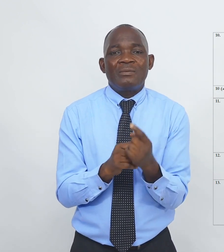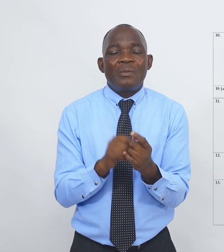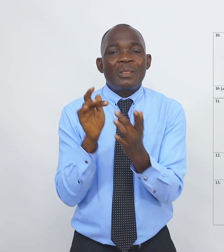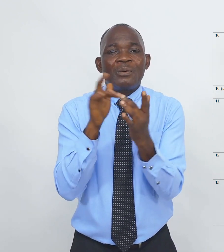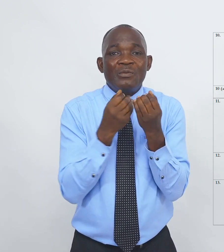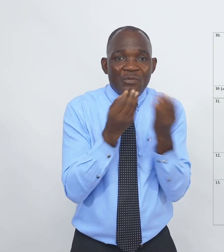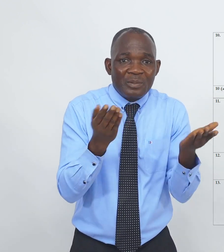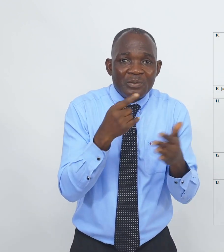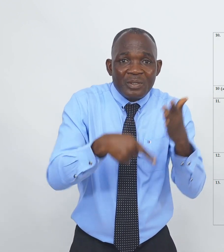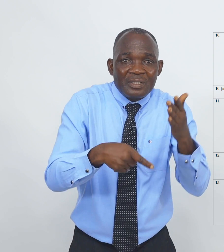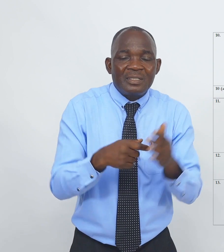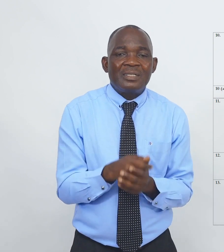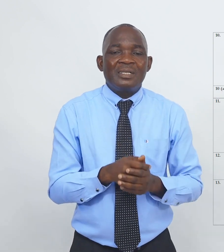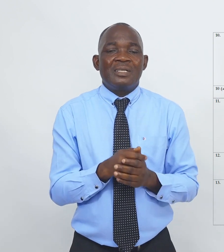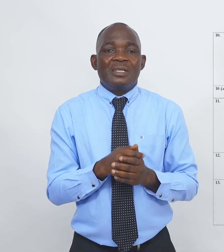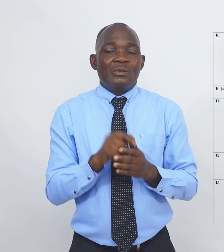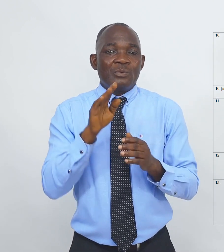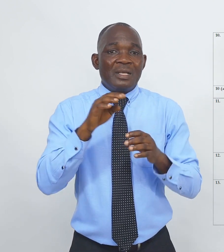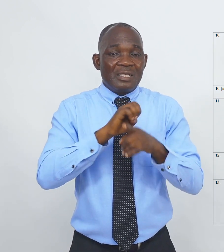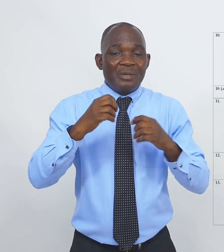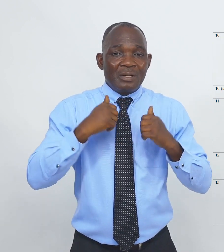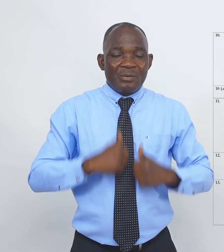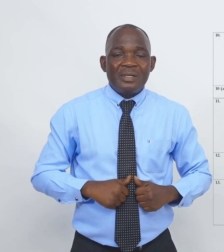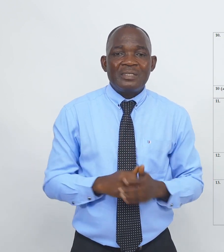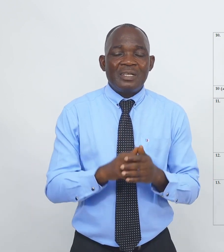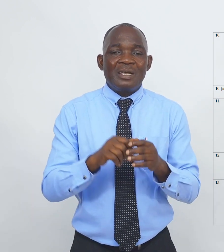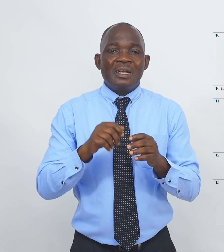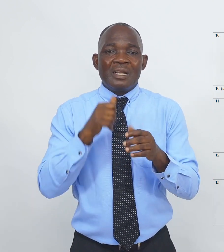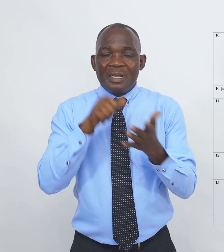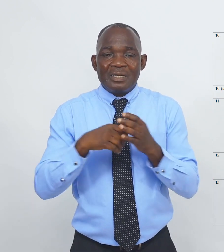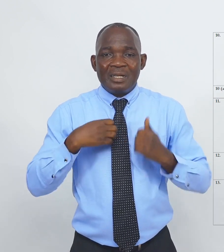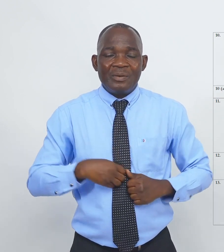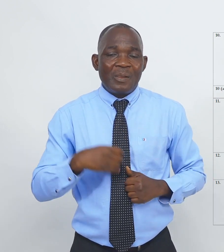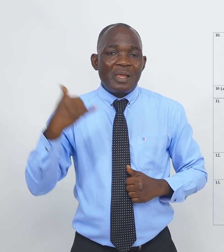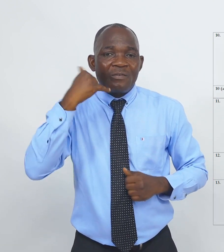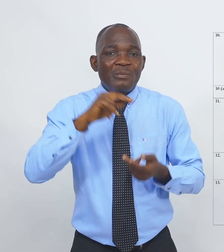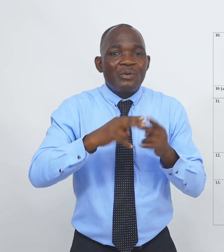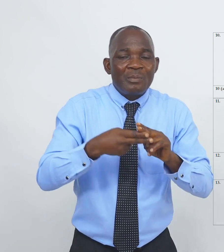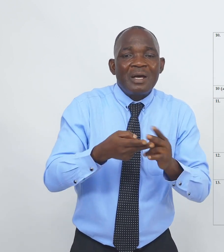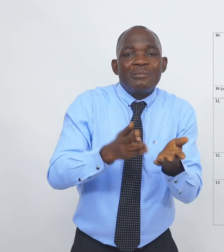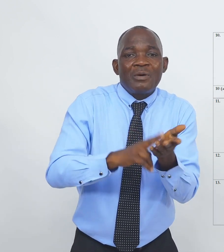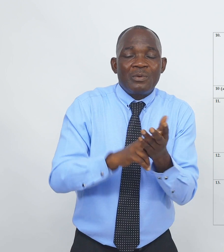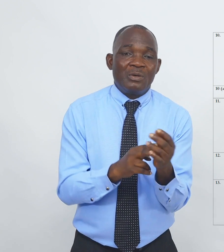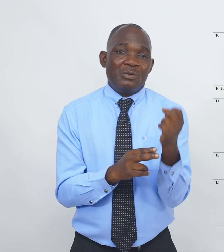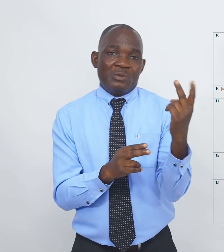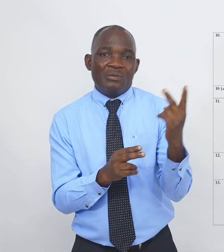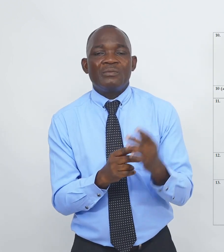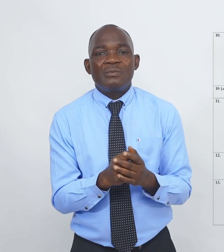Contact details. Email address, postal address, telephone number. 12.